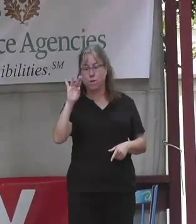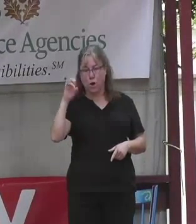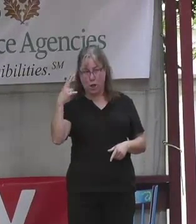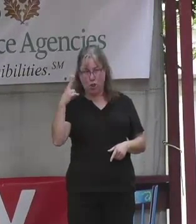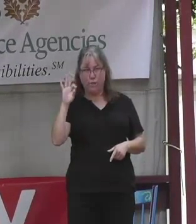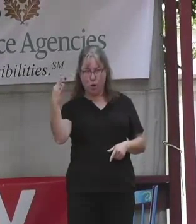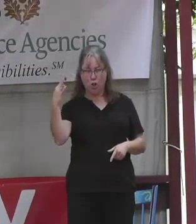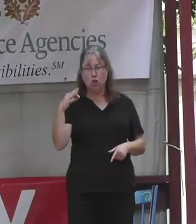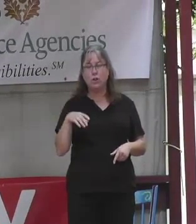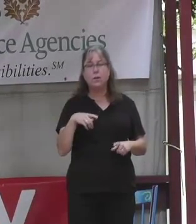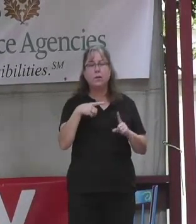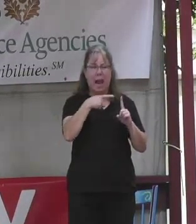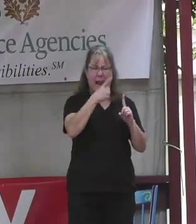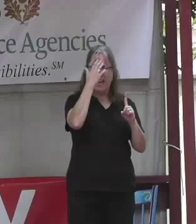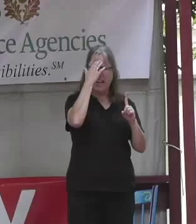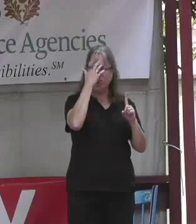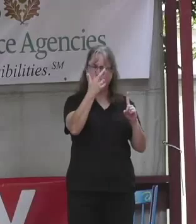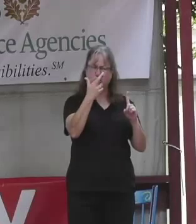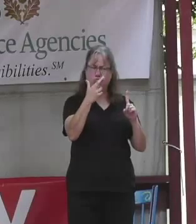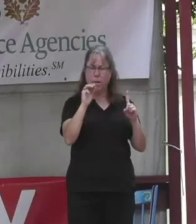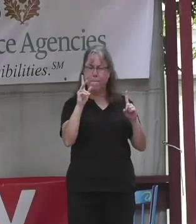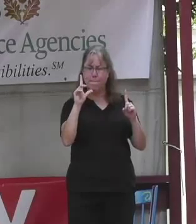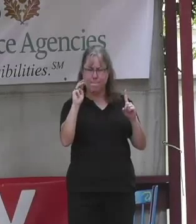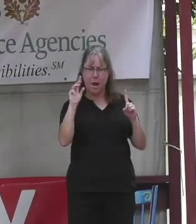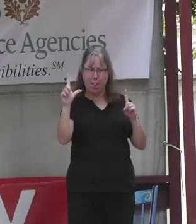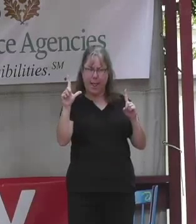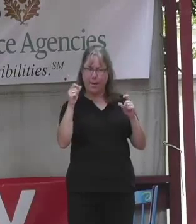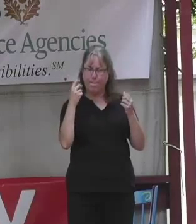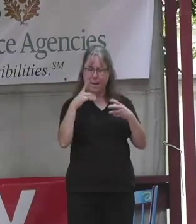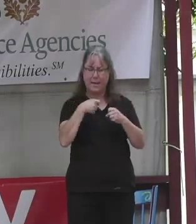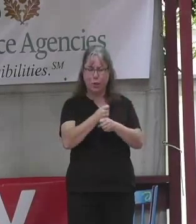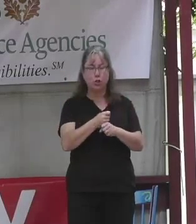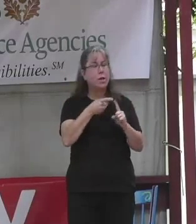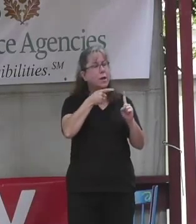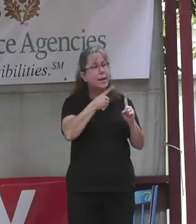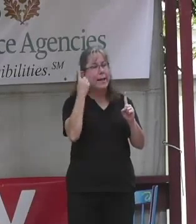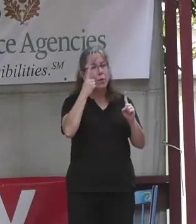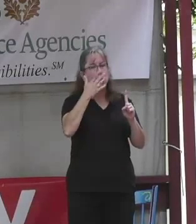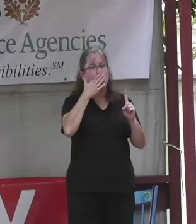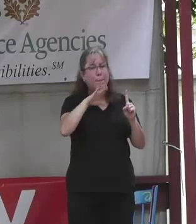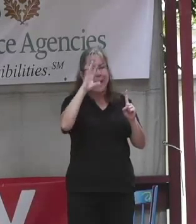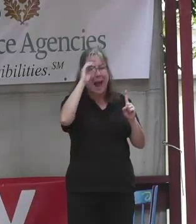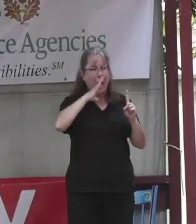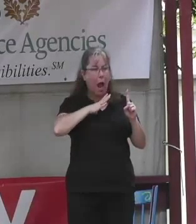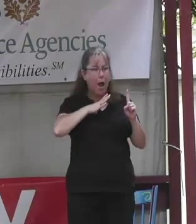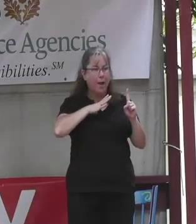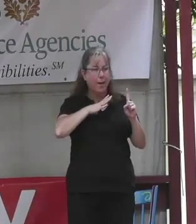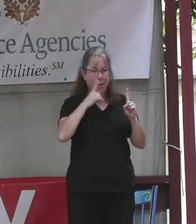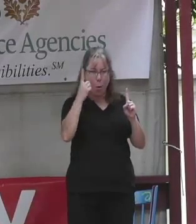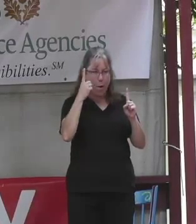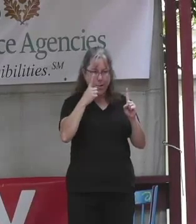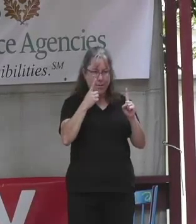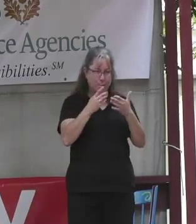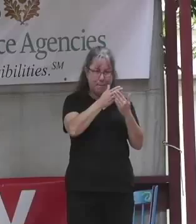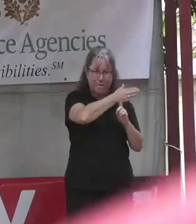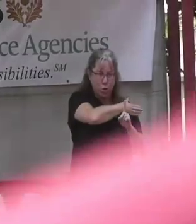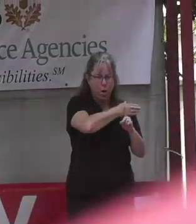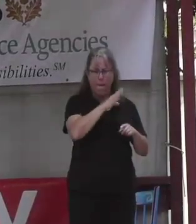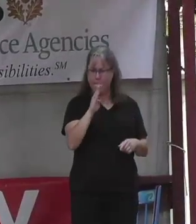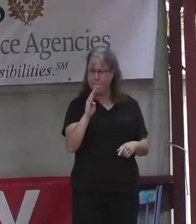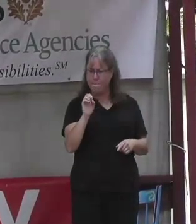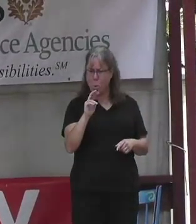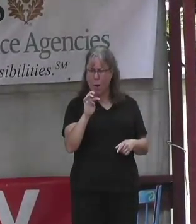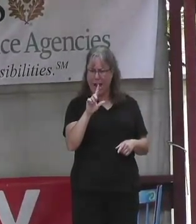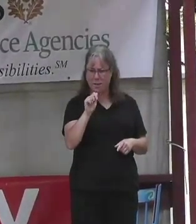known Mike Landon for years and years. He played a lot of bad guys before. I think he had done Bonanza